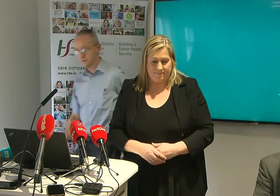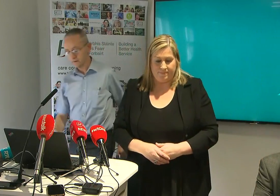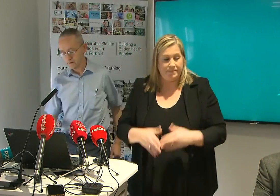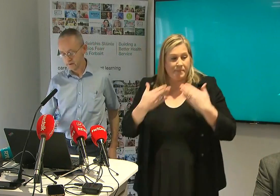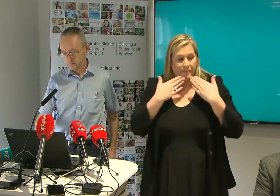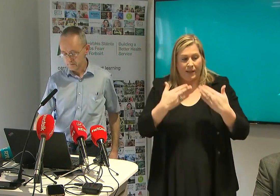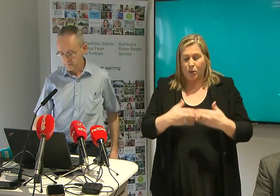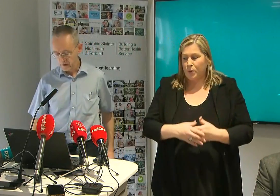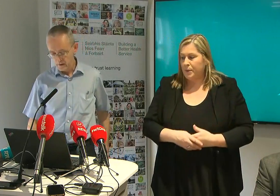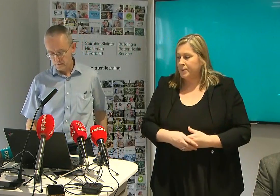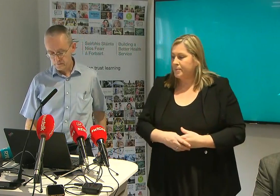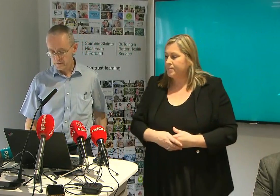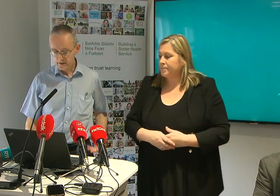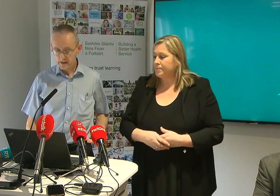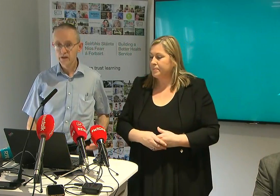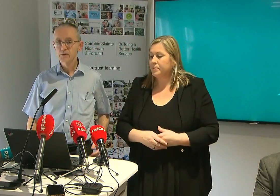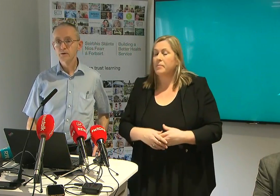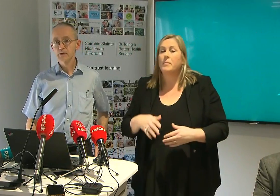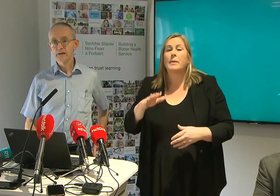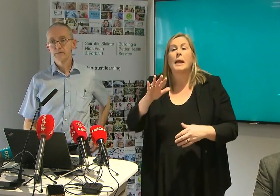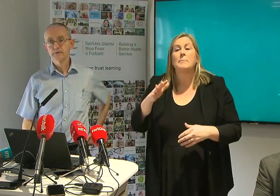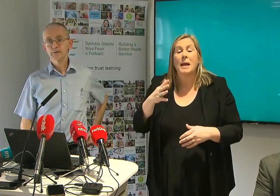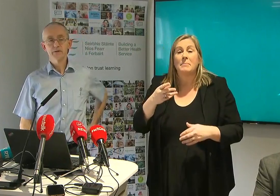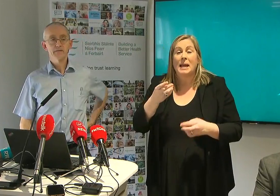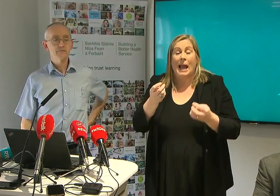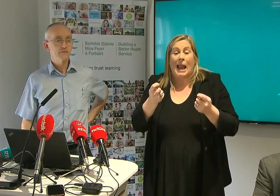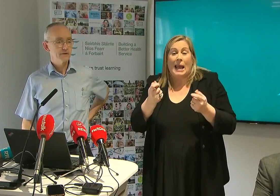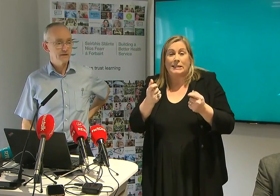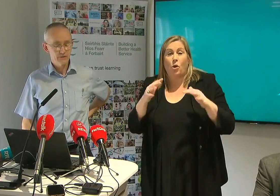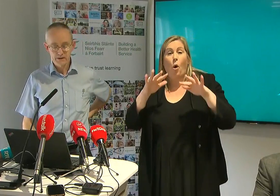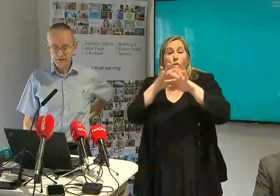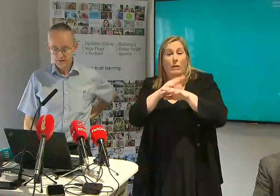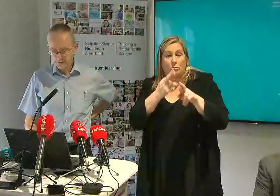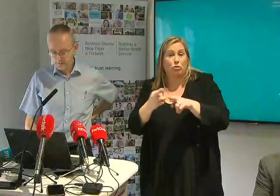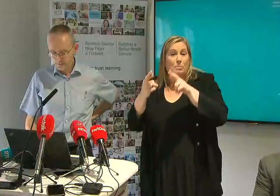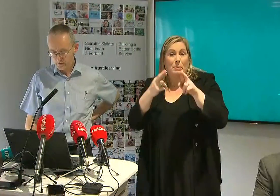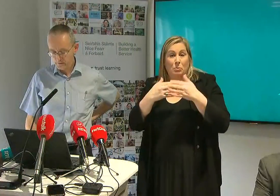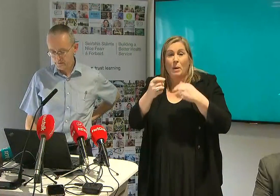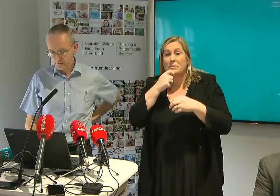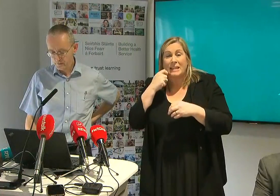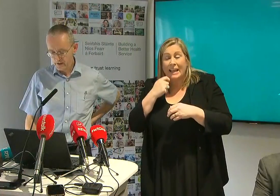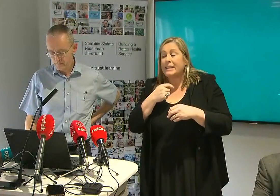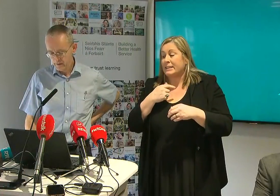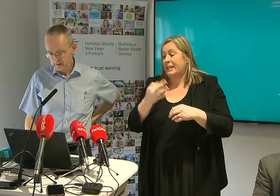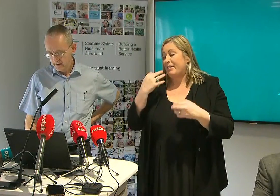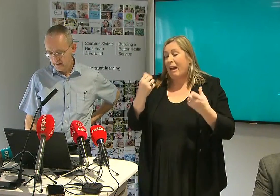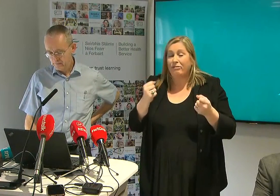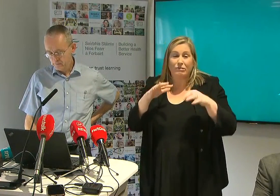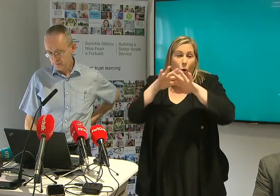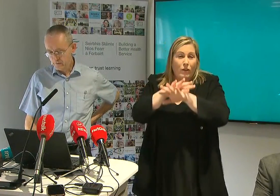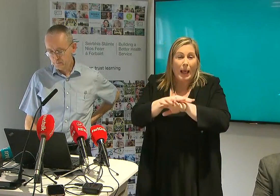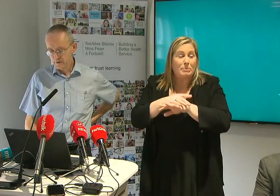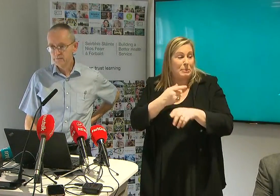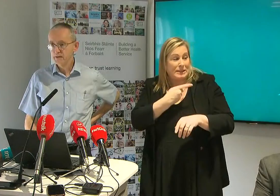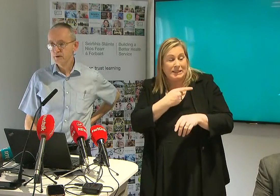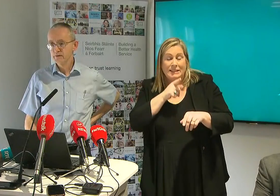Thank you. So there may be a little overlap between what I'm saying, so I'll try to skip to it where there is overlap.